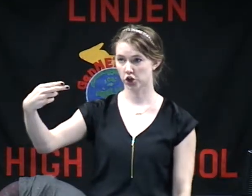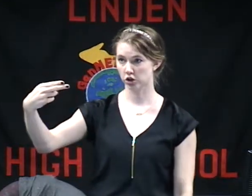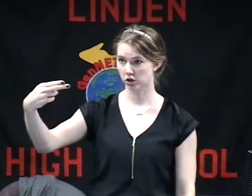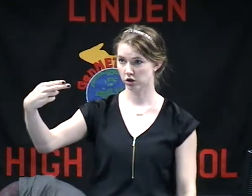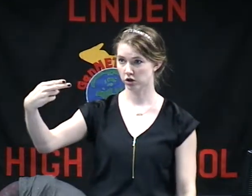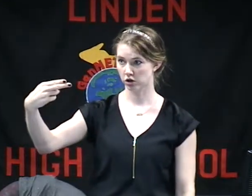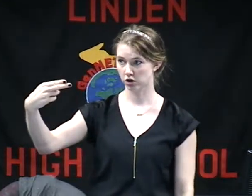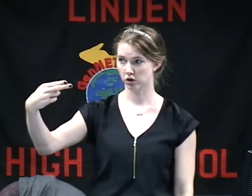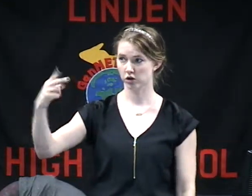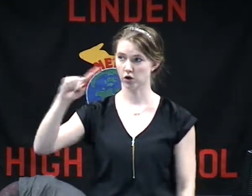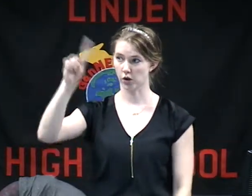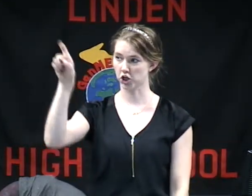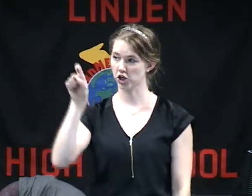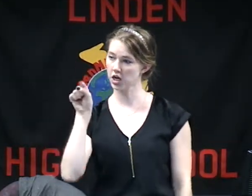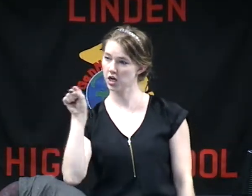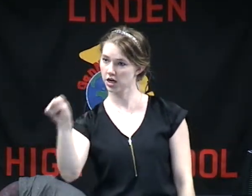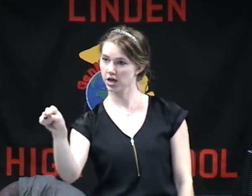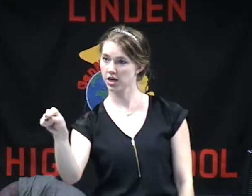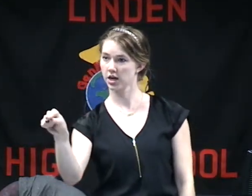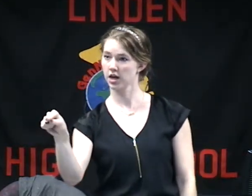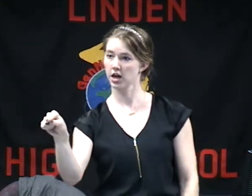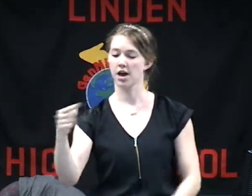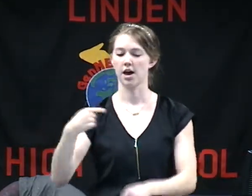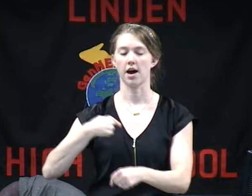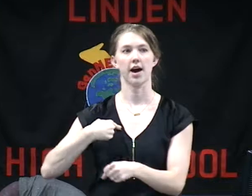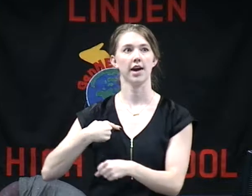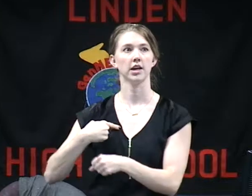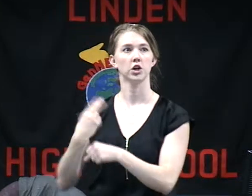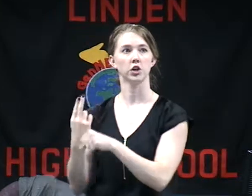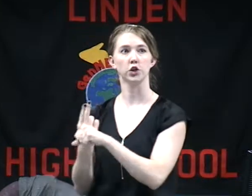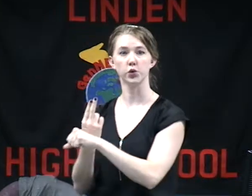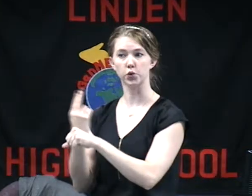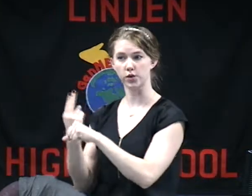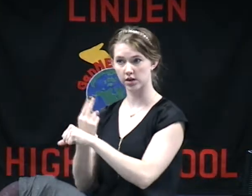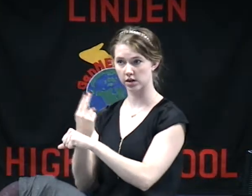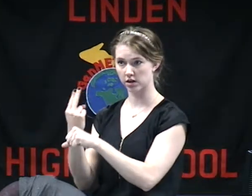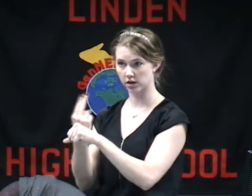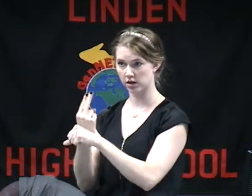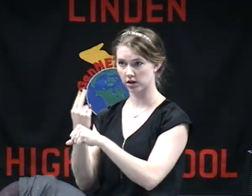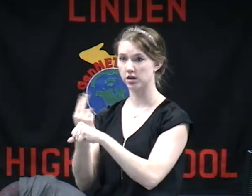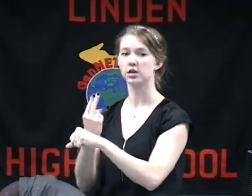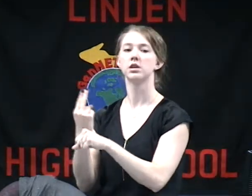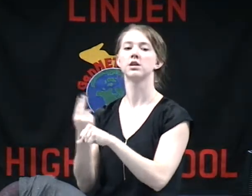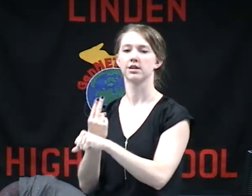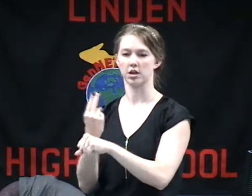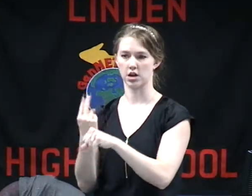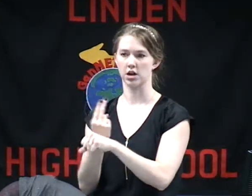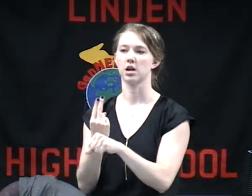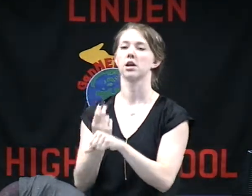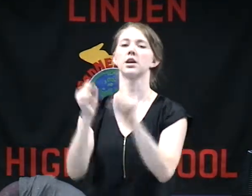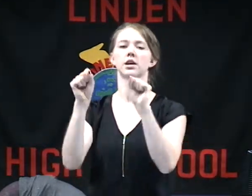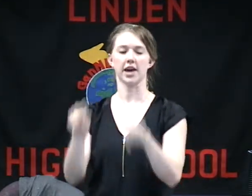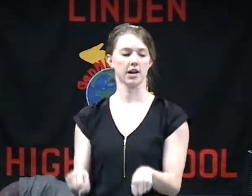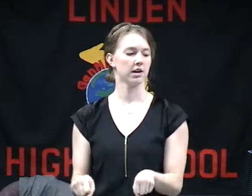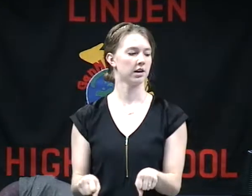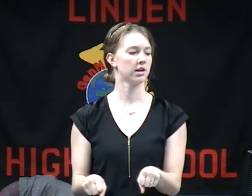RH, question, I use, good, can.